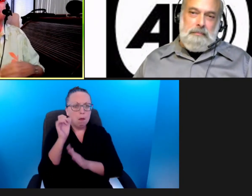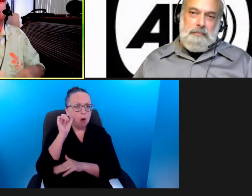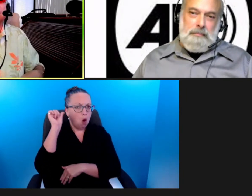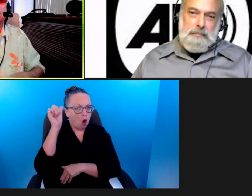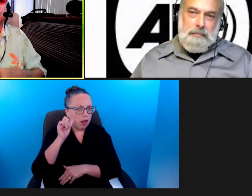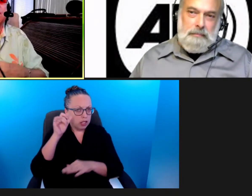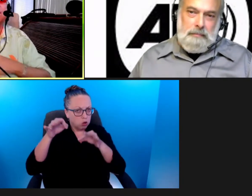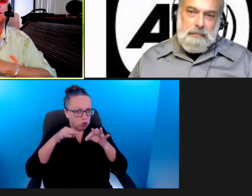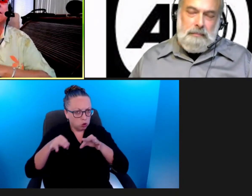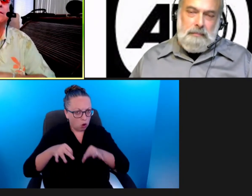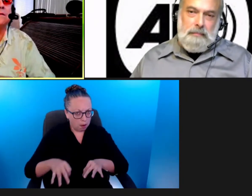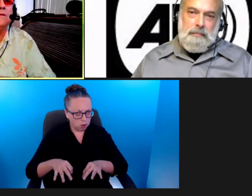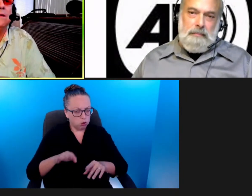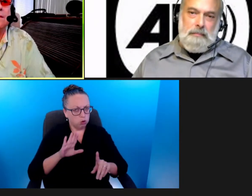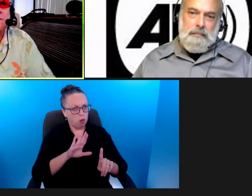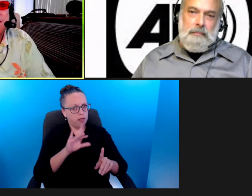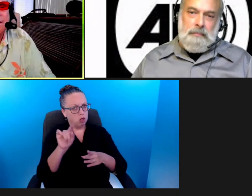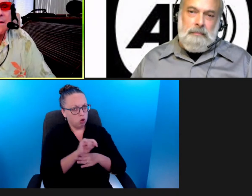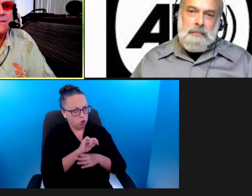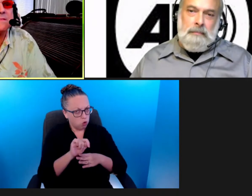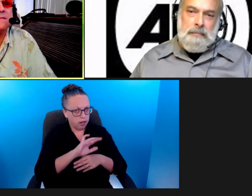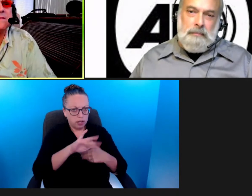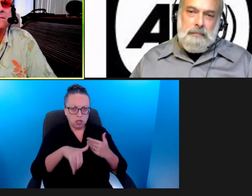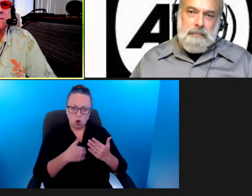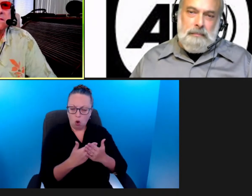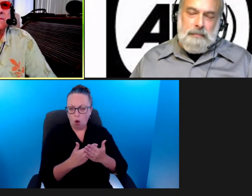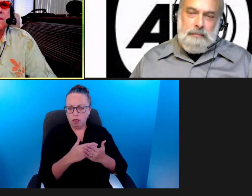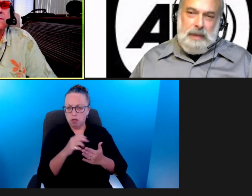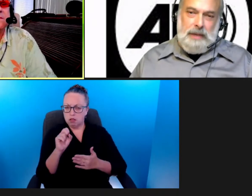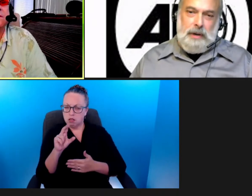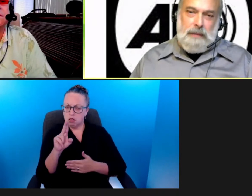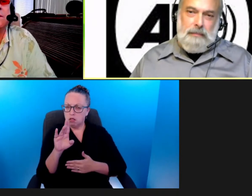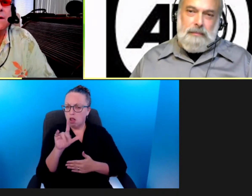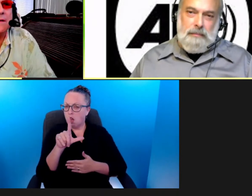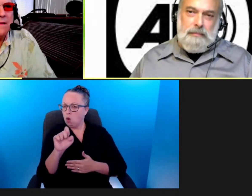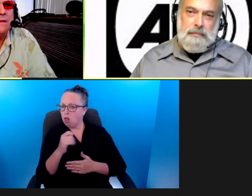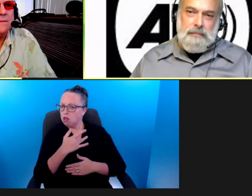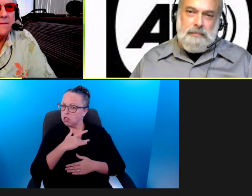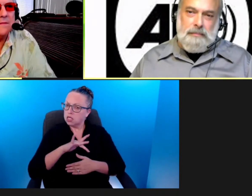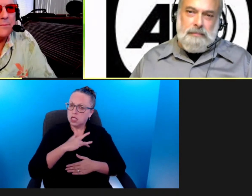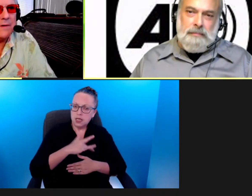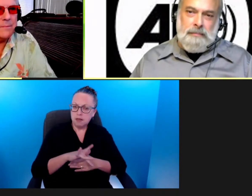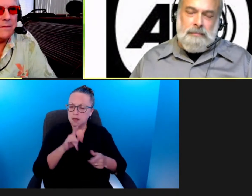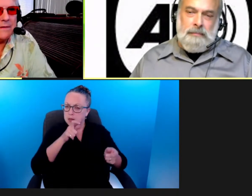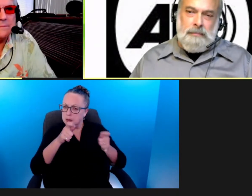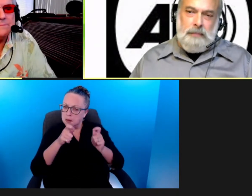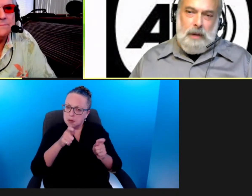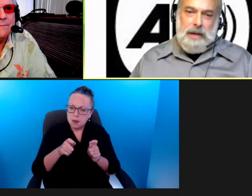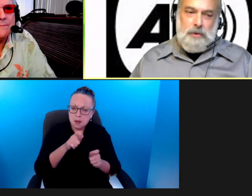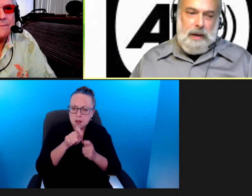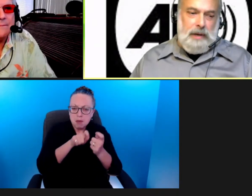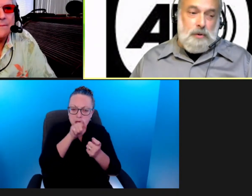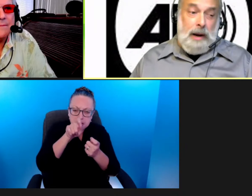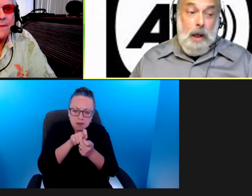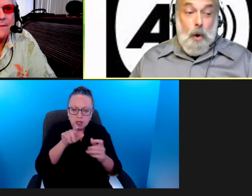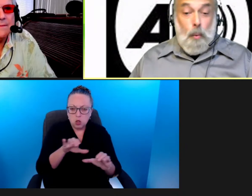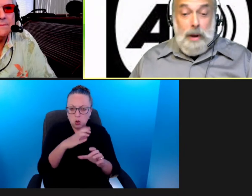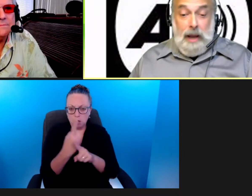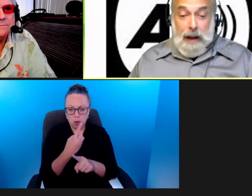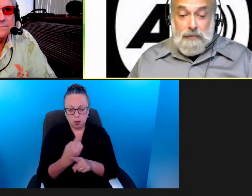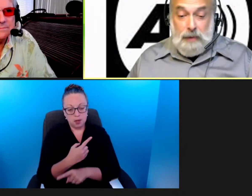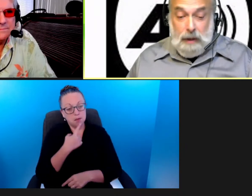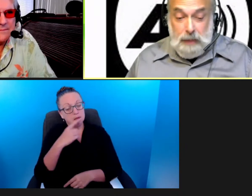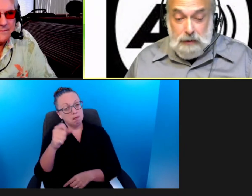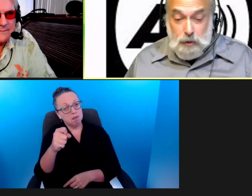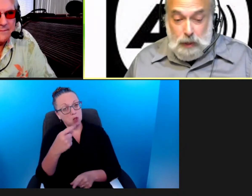so that they're trained in all the subtleties and the sensitivities that are required to do it properly. No, that's right.